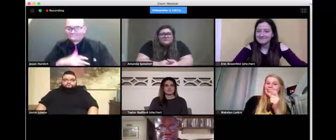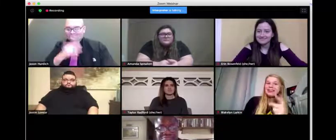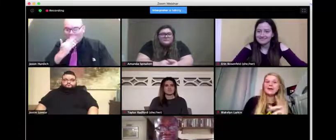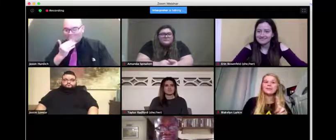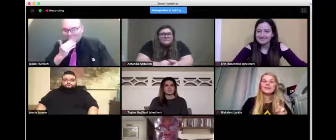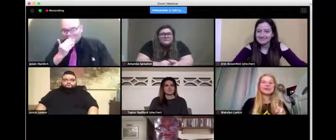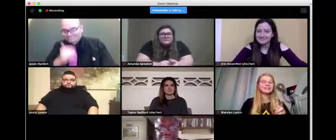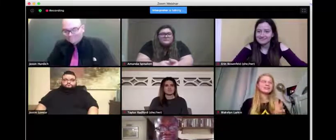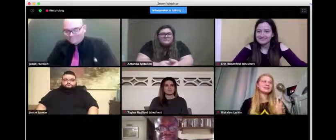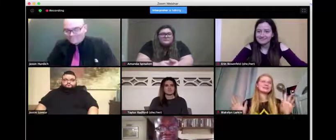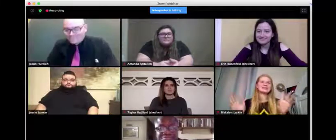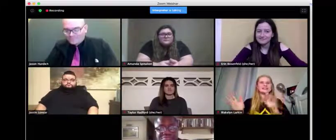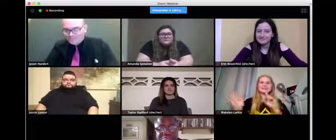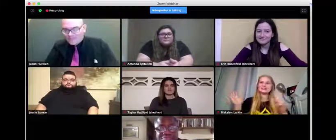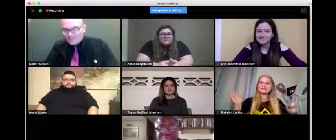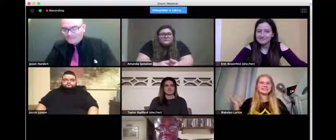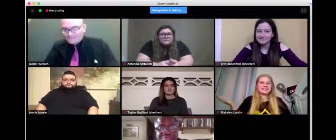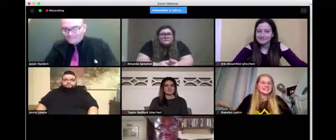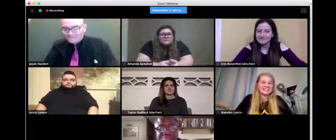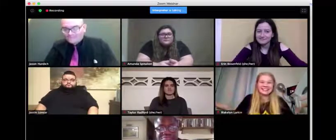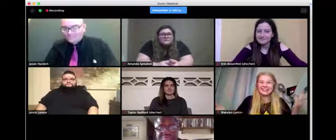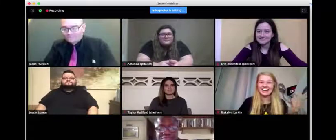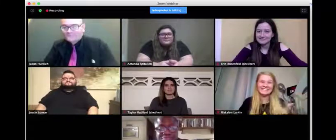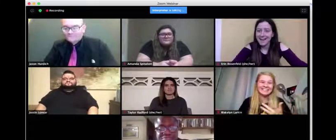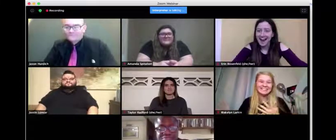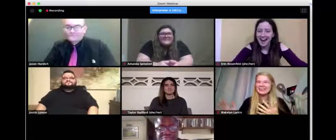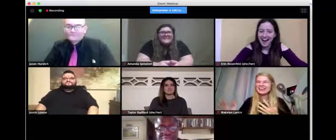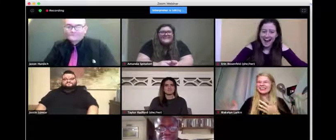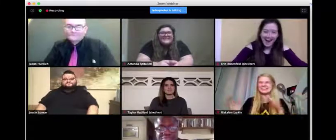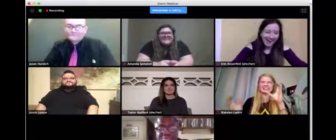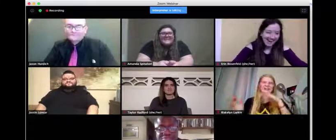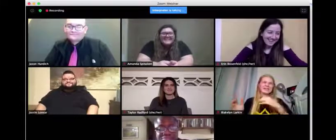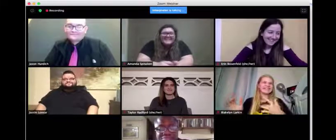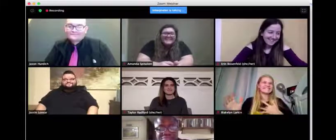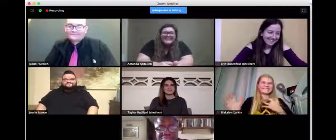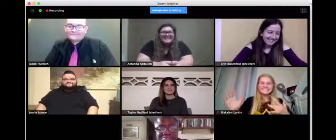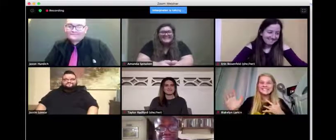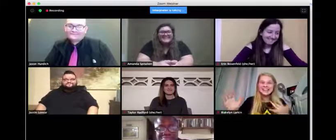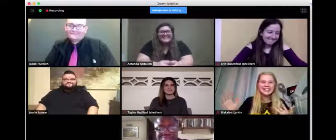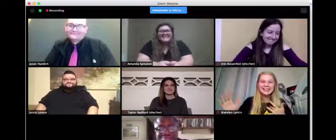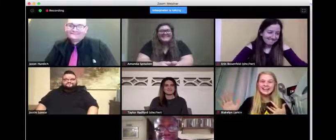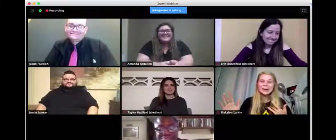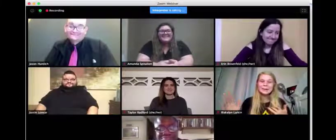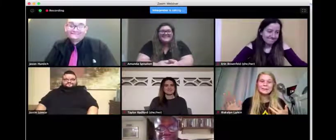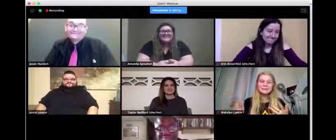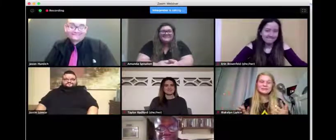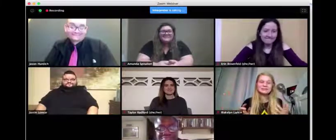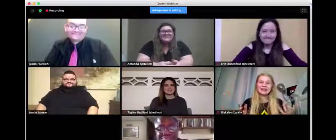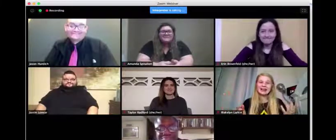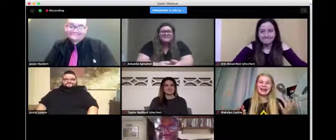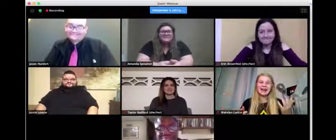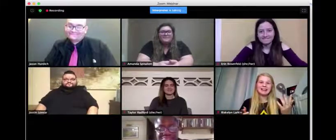of strange, but, I felt, it was weird. But, and then a little bit